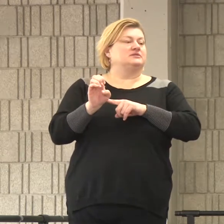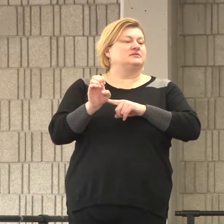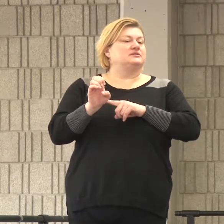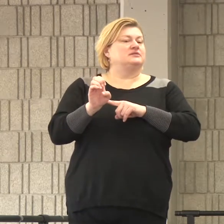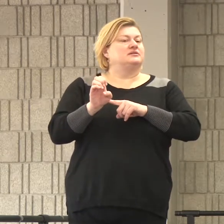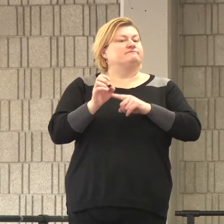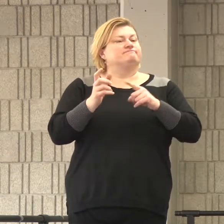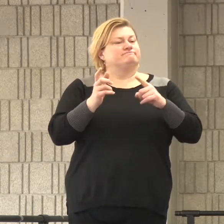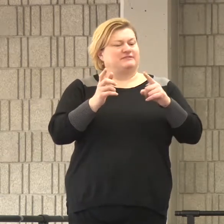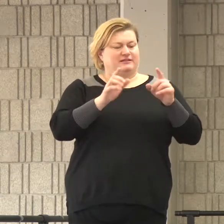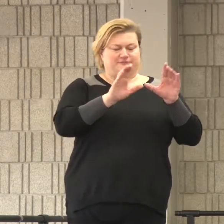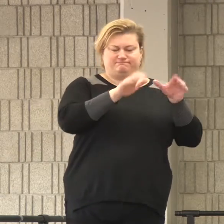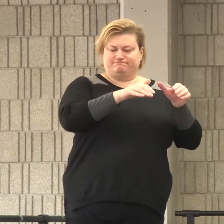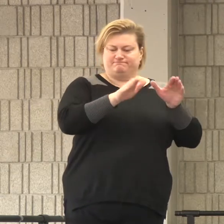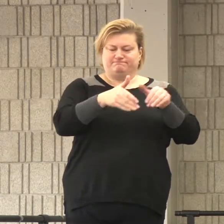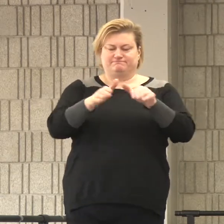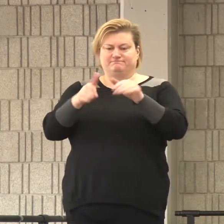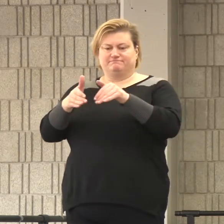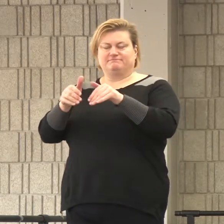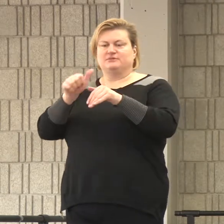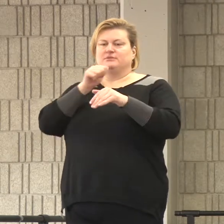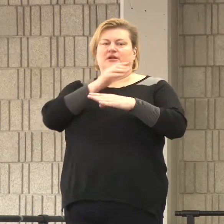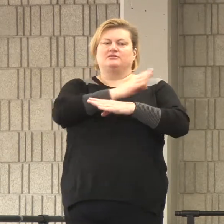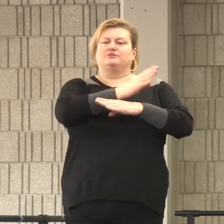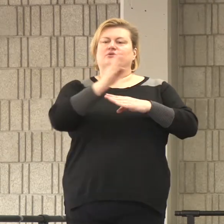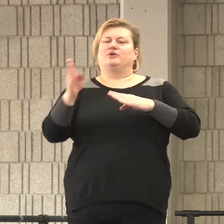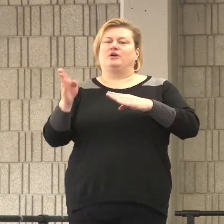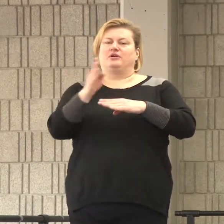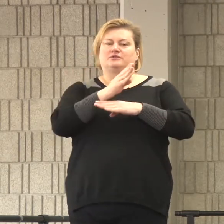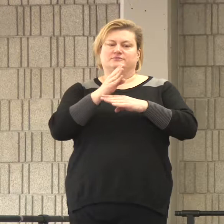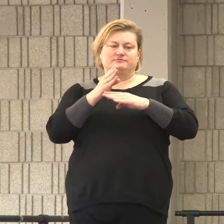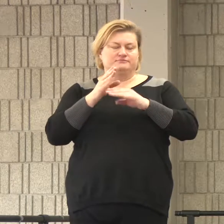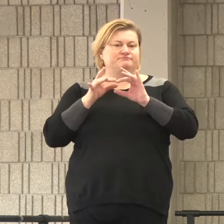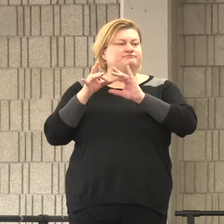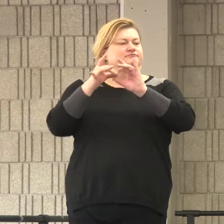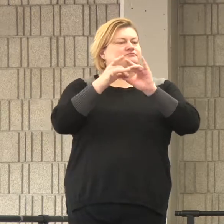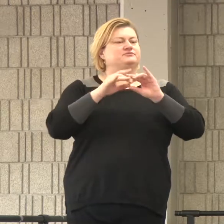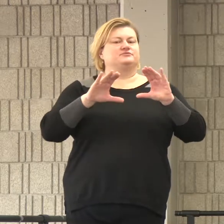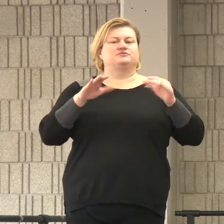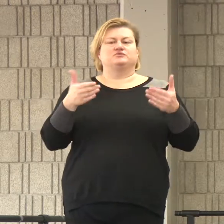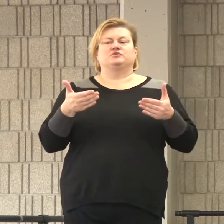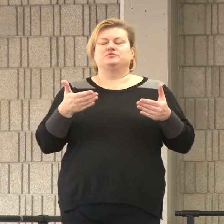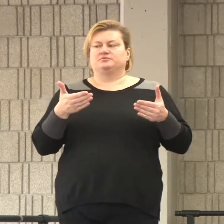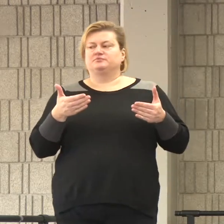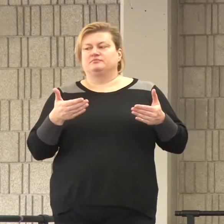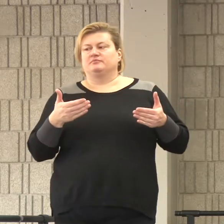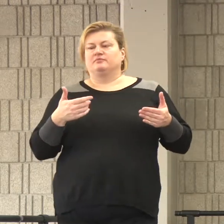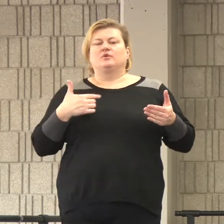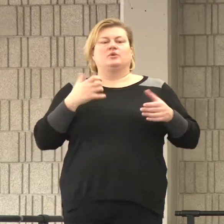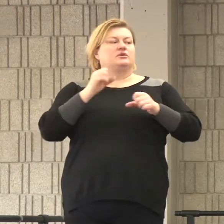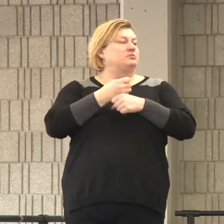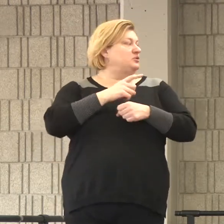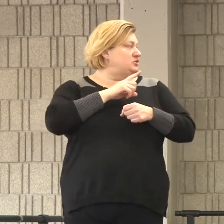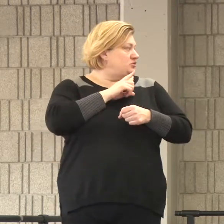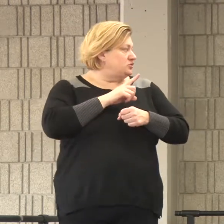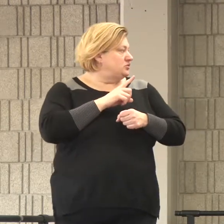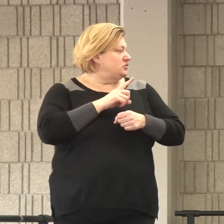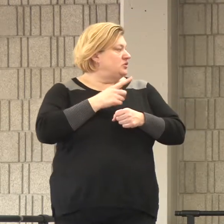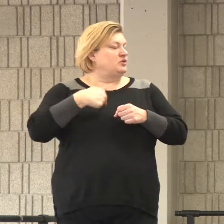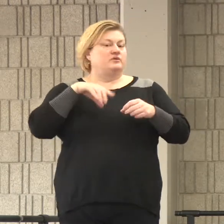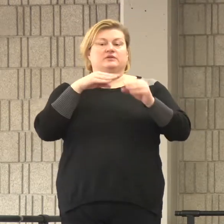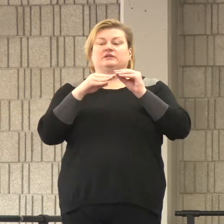in separate groups and not across the groups. And this is something I want to be sure that we